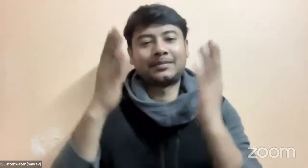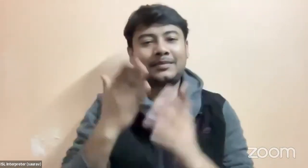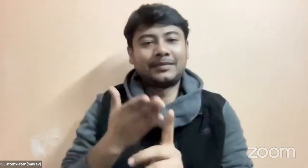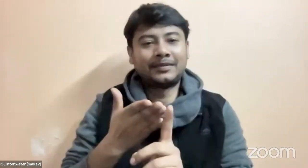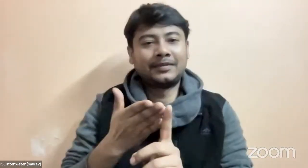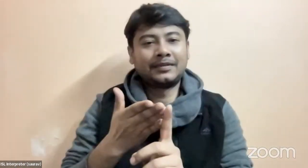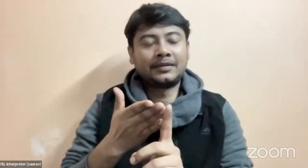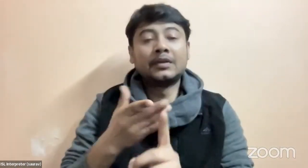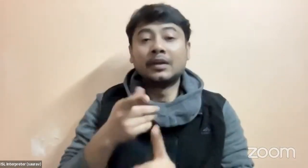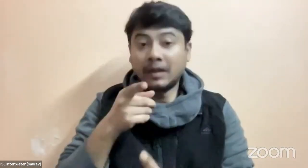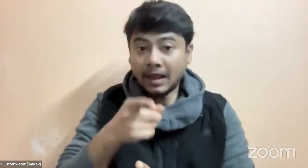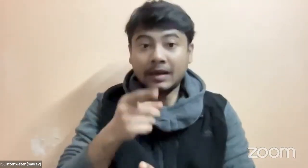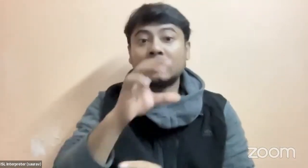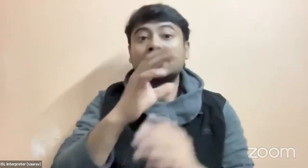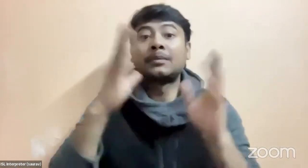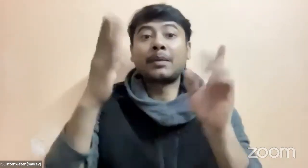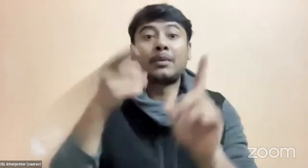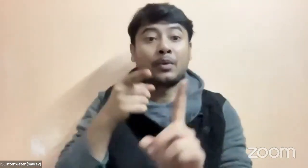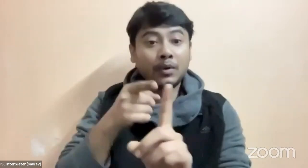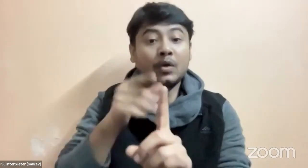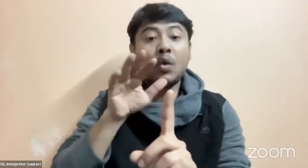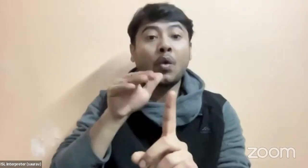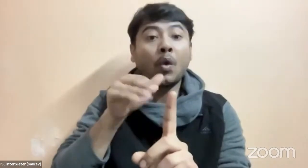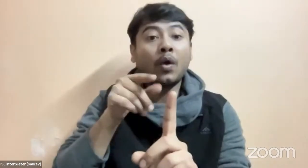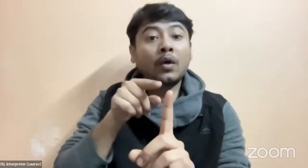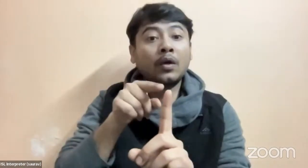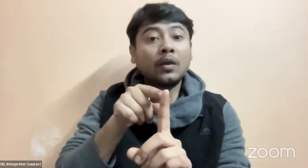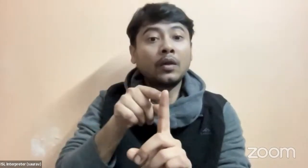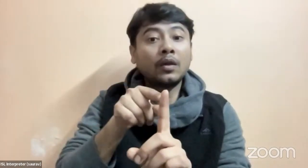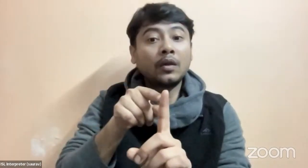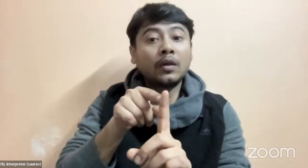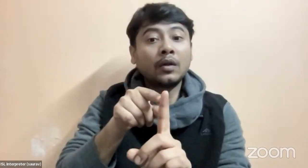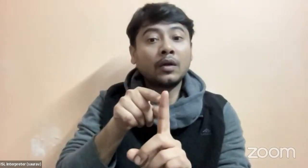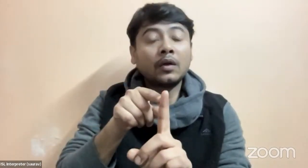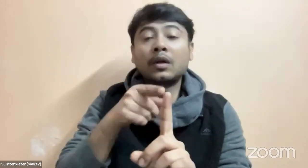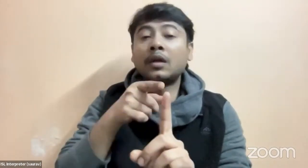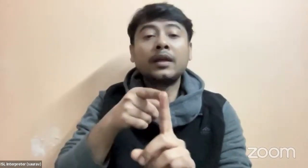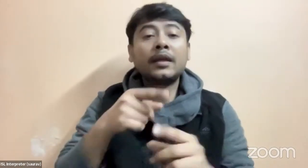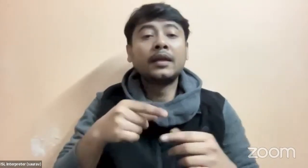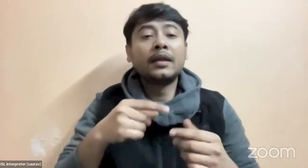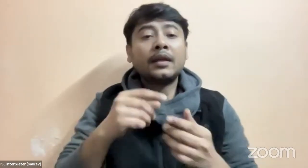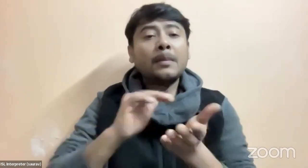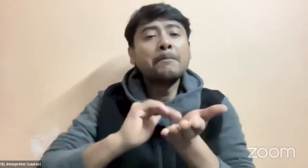munificent. Please write it down. Most munificent means he is most merciful.